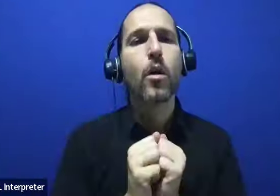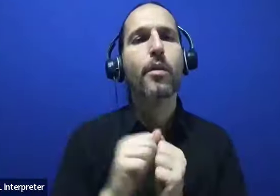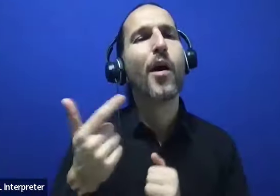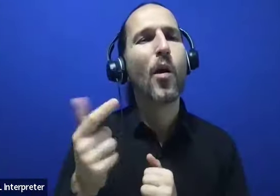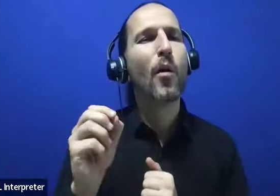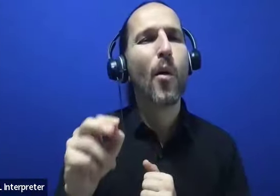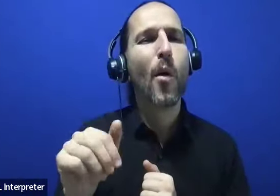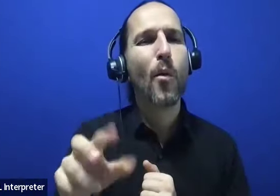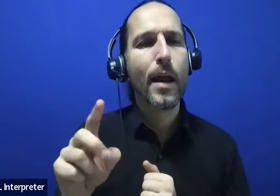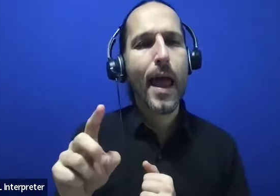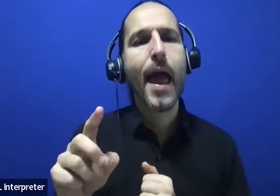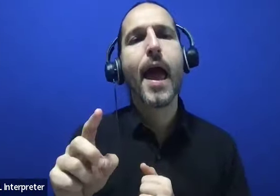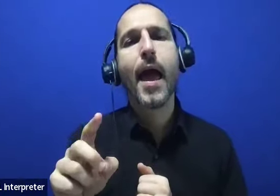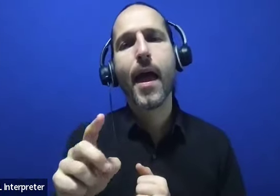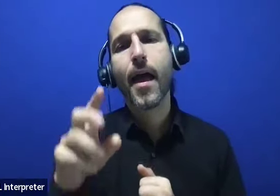produce